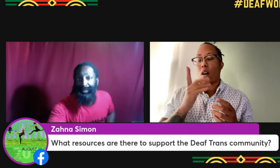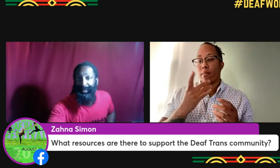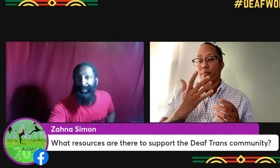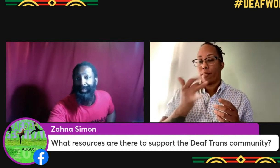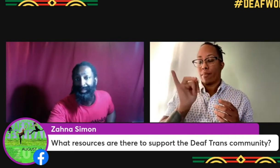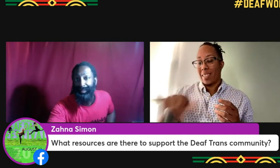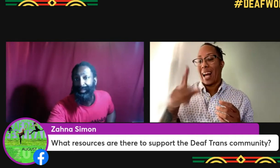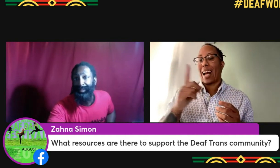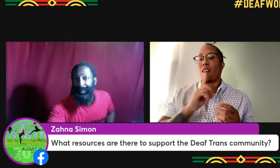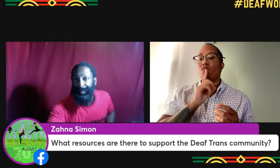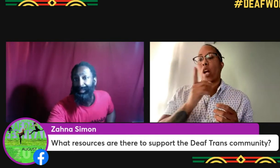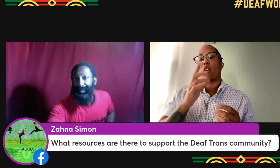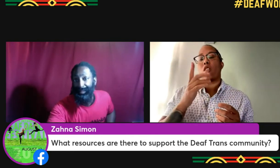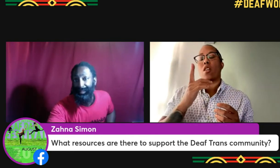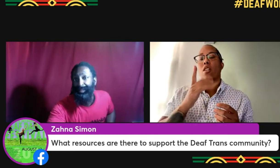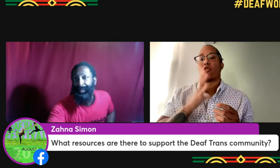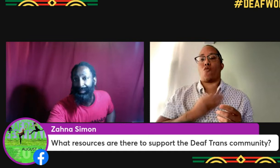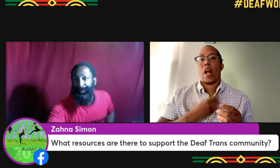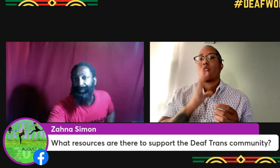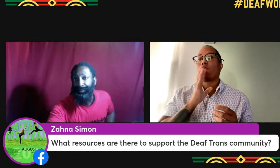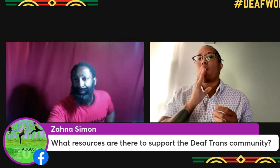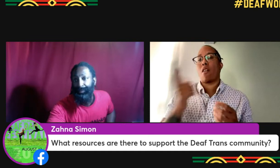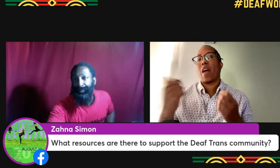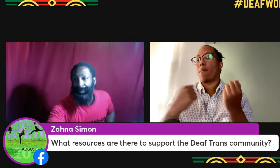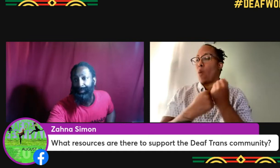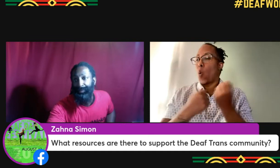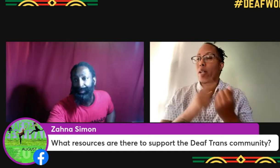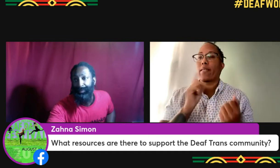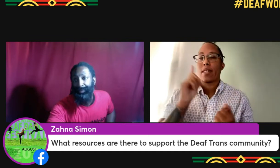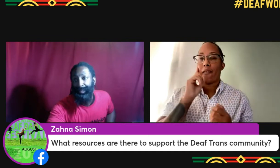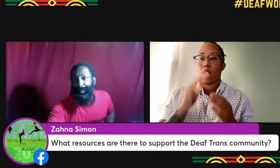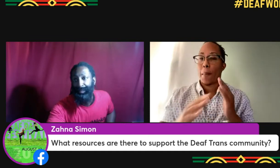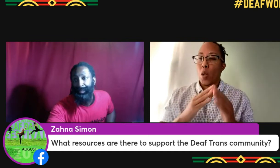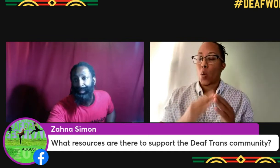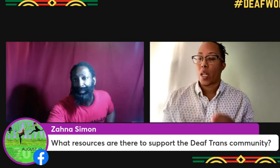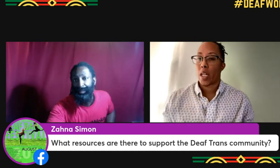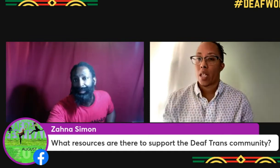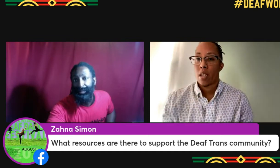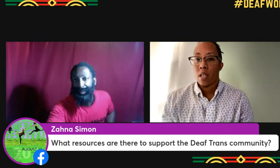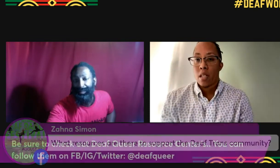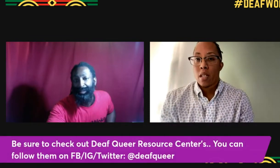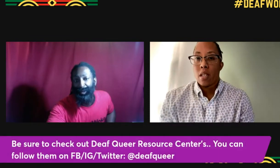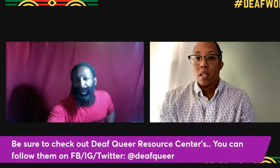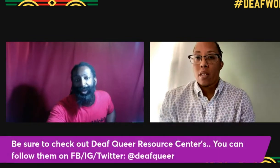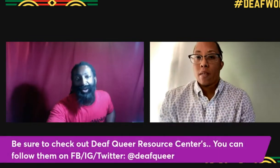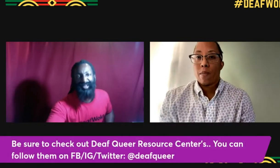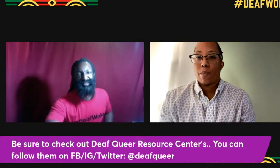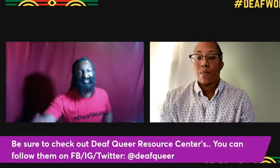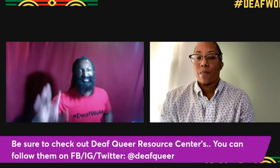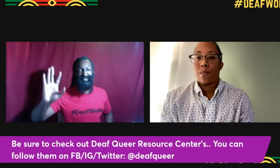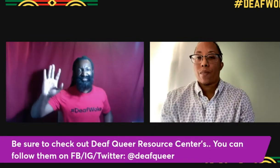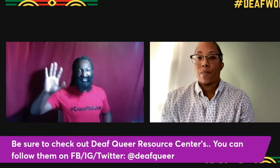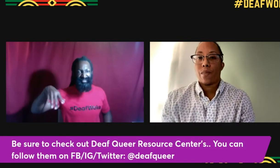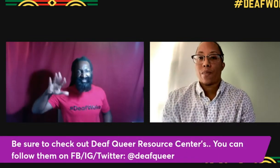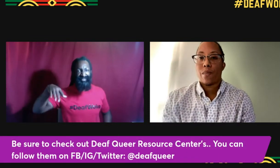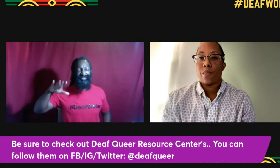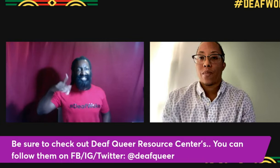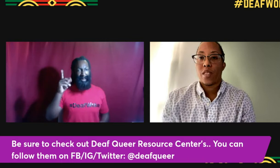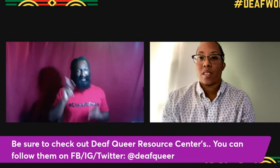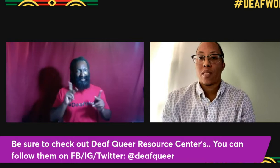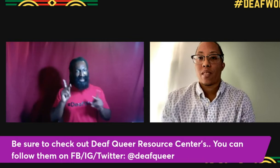deaf and hearing trans and non-binary folks. So Real Trans Talk, but they have really been supportive in the deaf